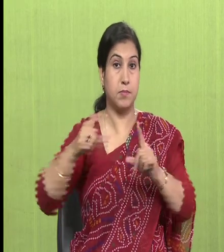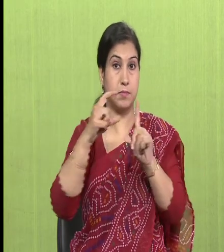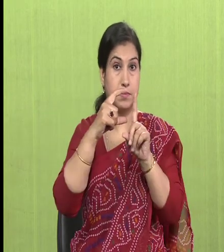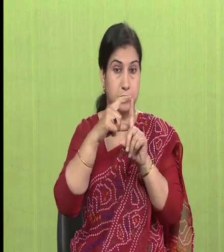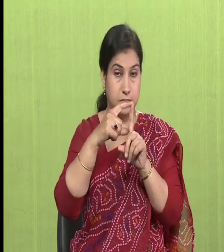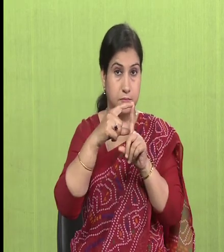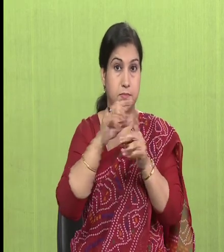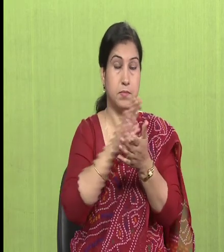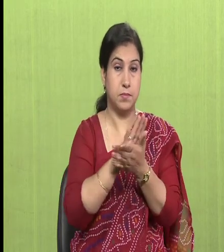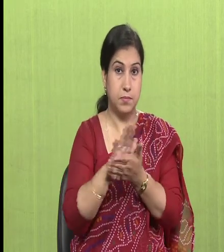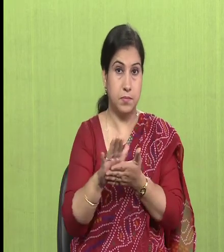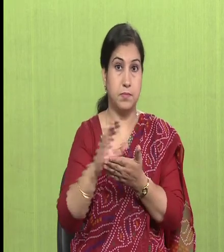Dholavrira.